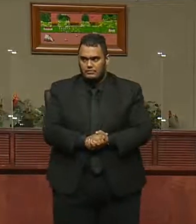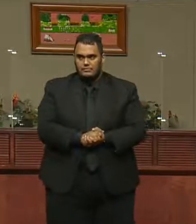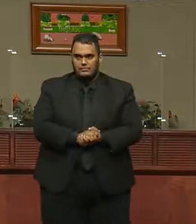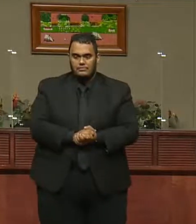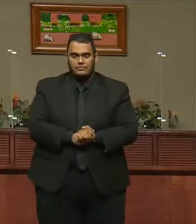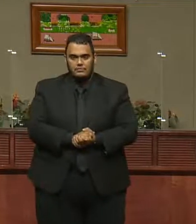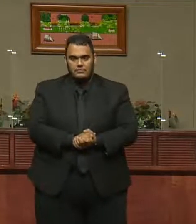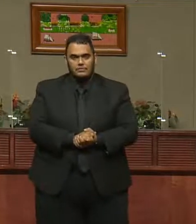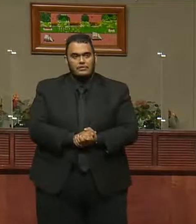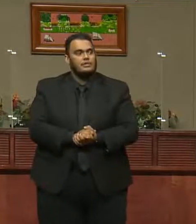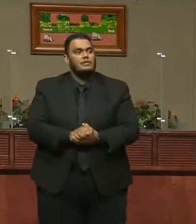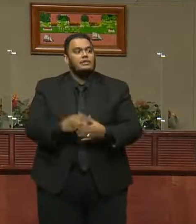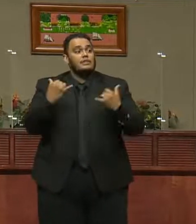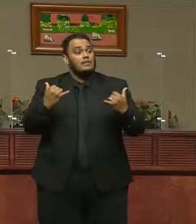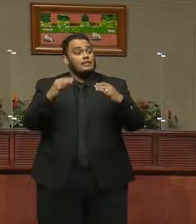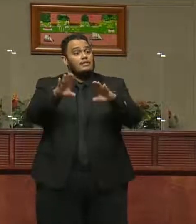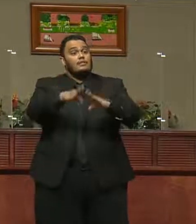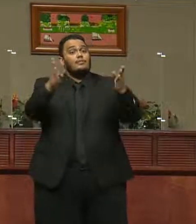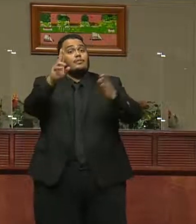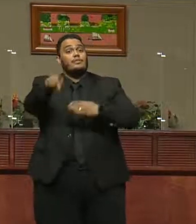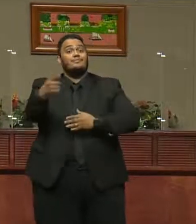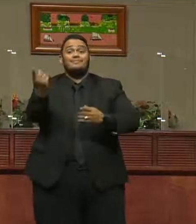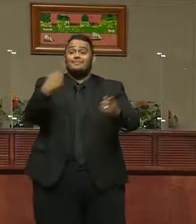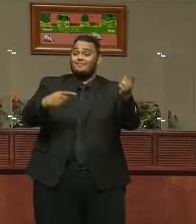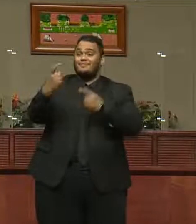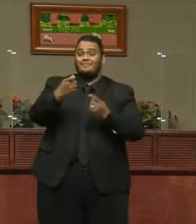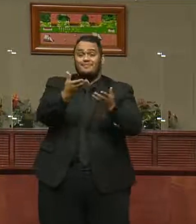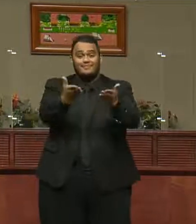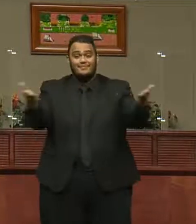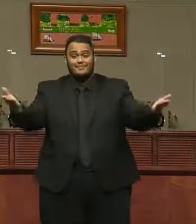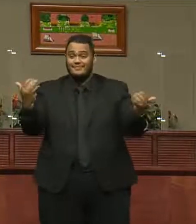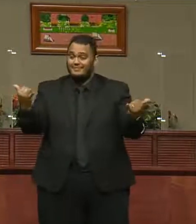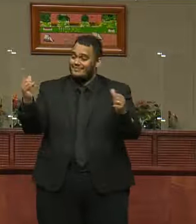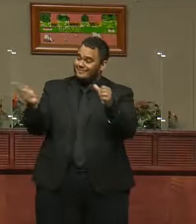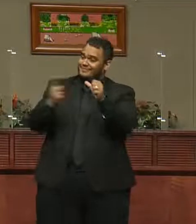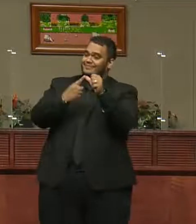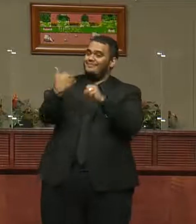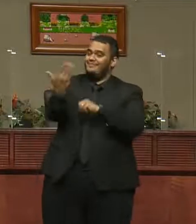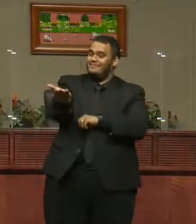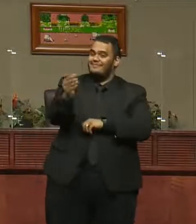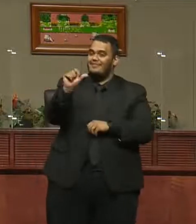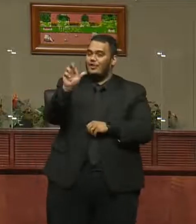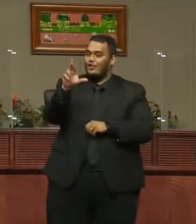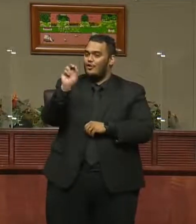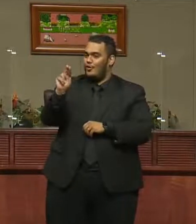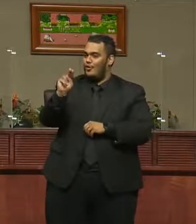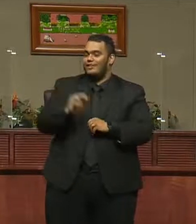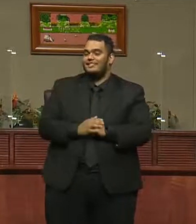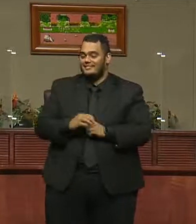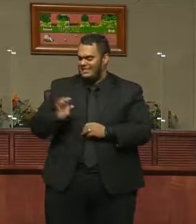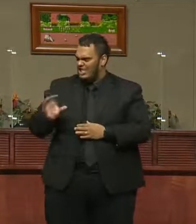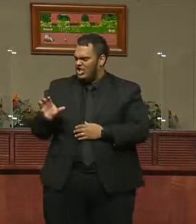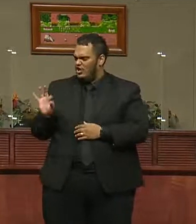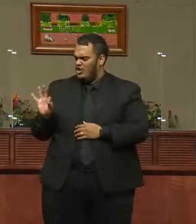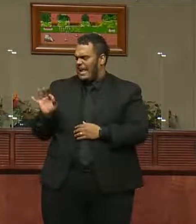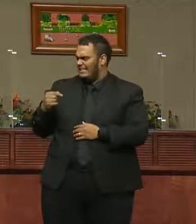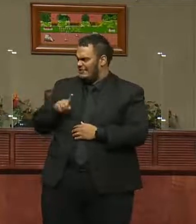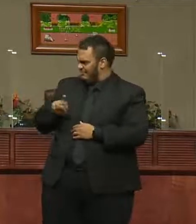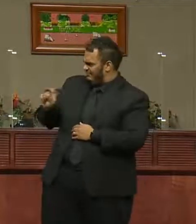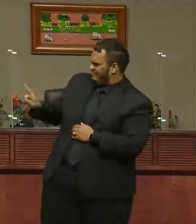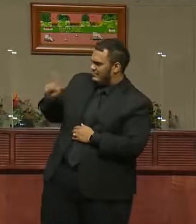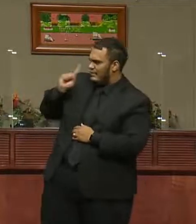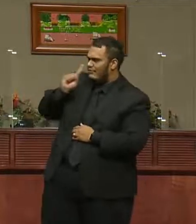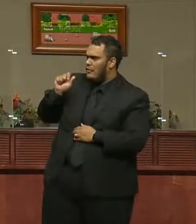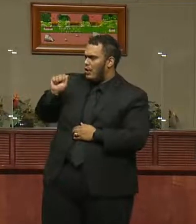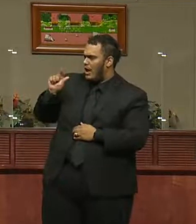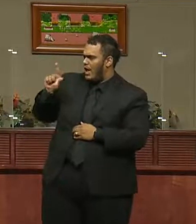and we'll start this time with Ms. Lauren Seabrook. Thanks, Mayor. Lauren Seabrook, Channel 9. Alvina, my question's for you.